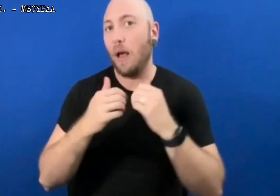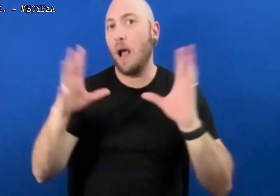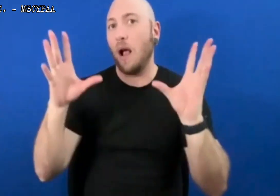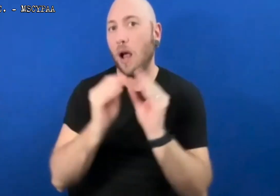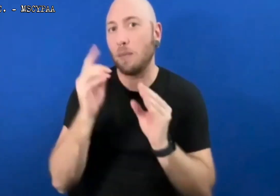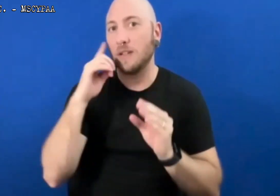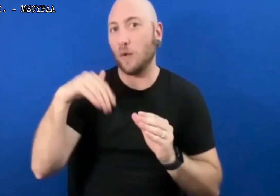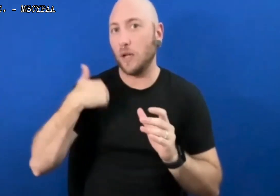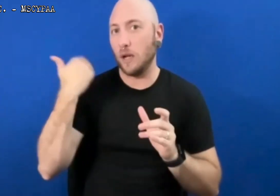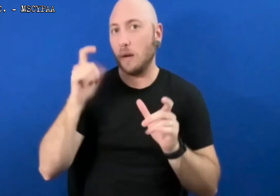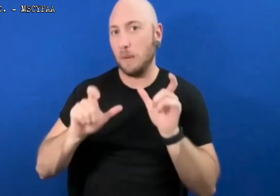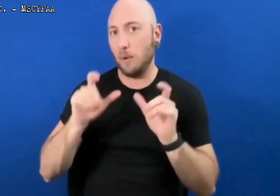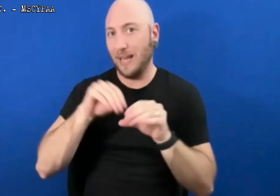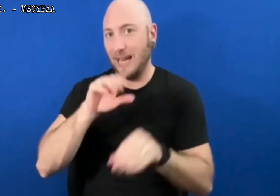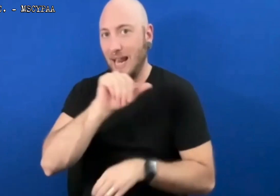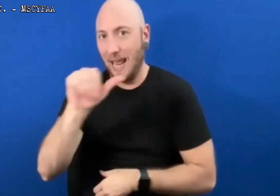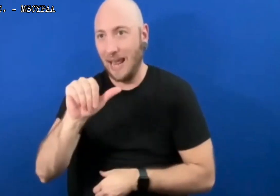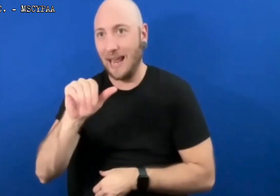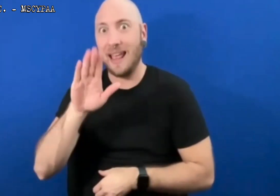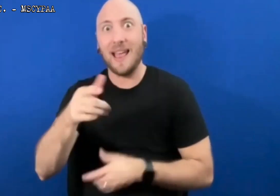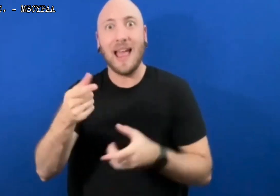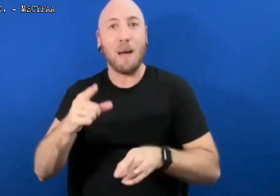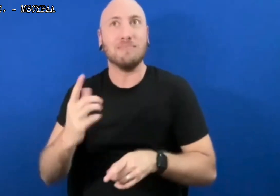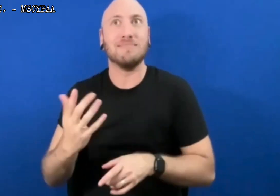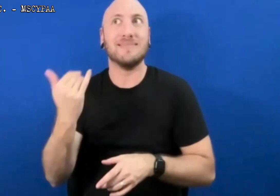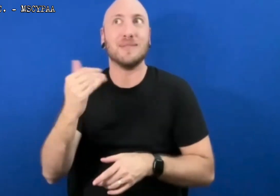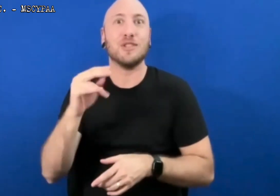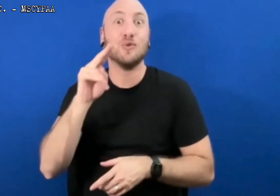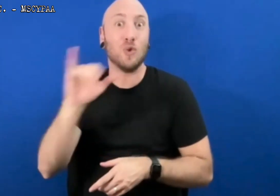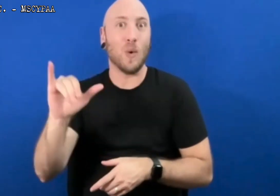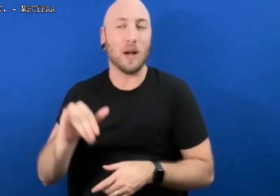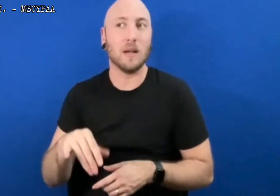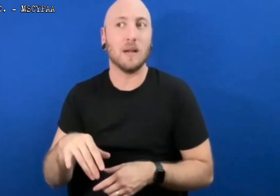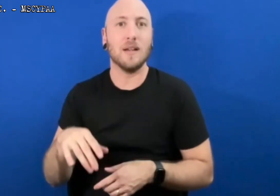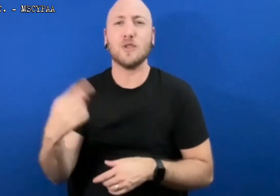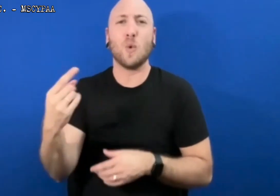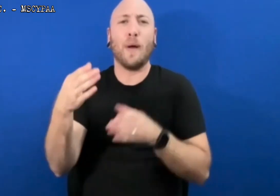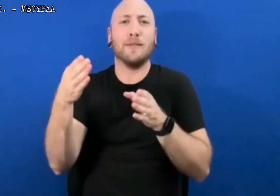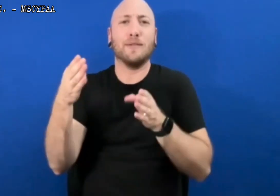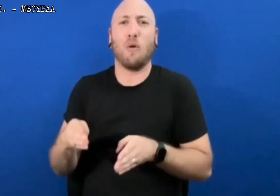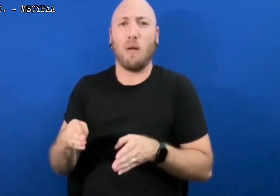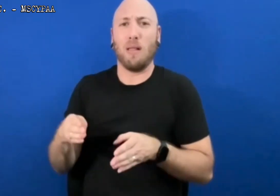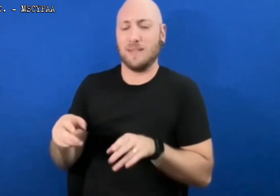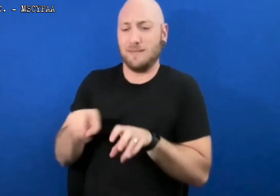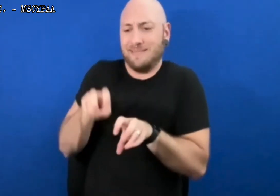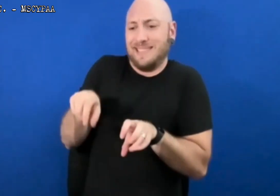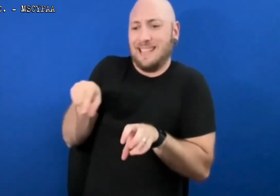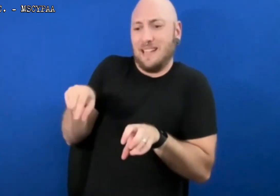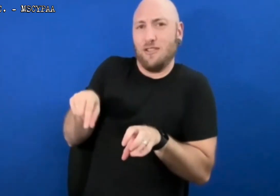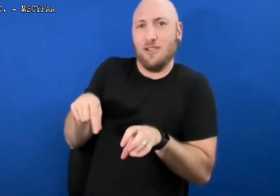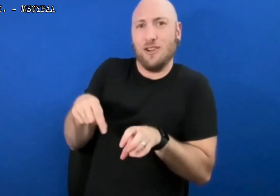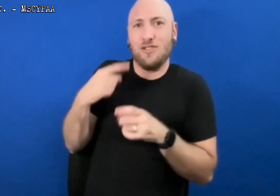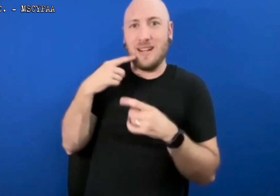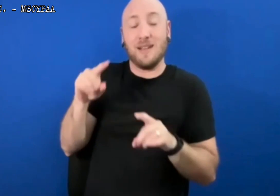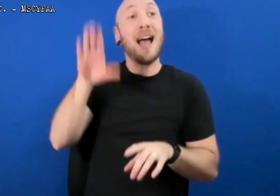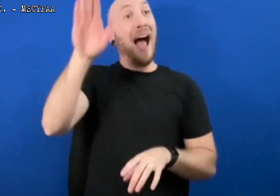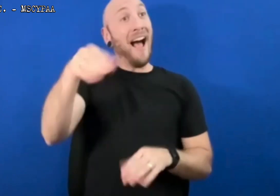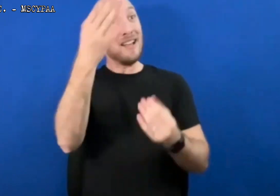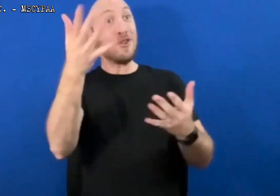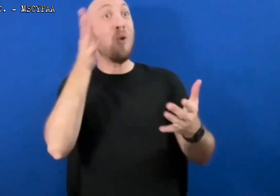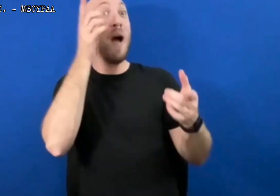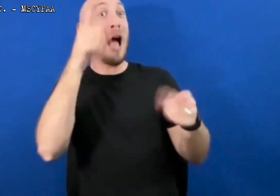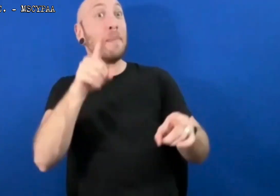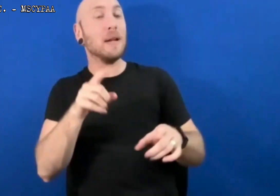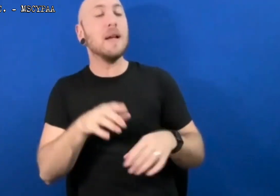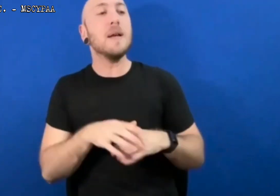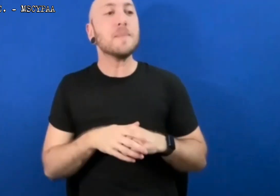York that year. And this girl made the announcement, and I didn't end up going, but I whispered to the girl next to me, the girl who was crocheting, and I was